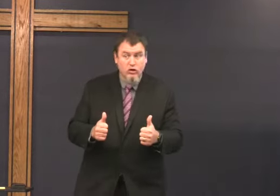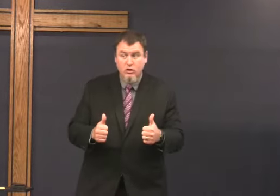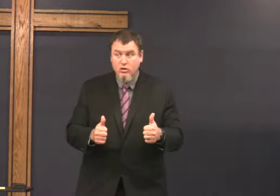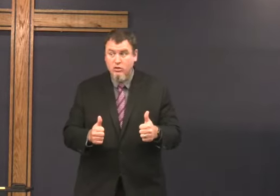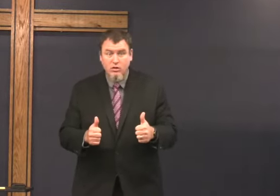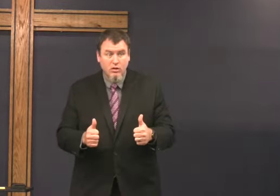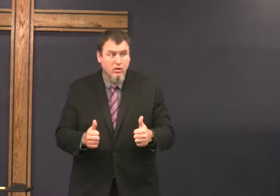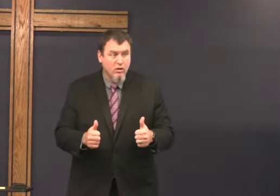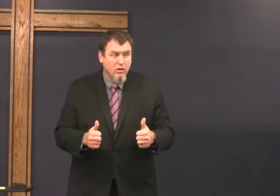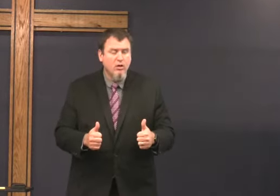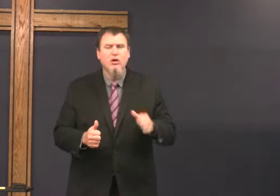All good?